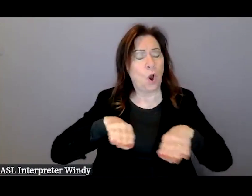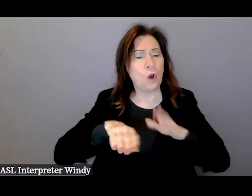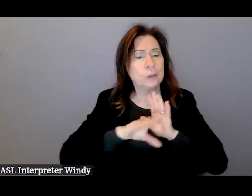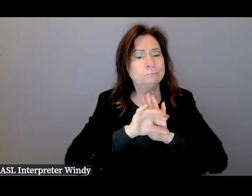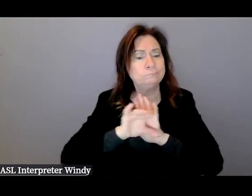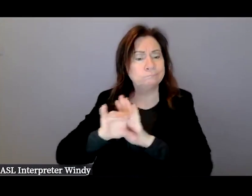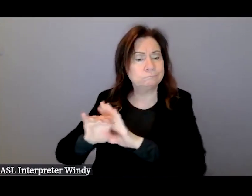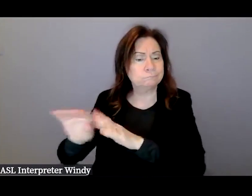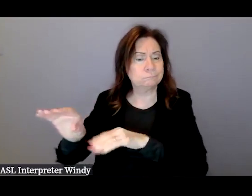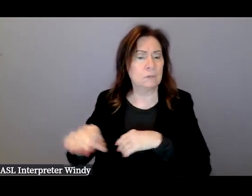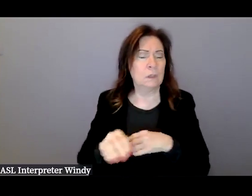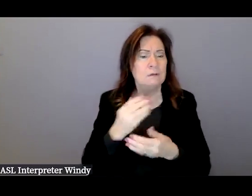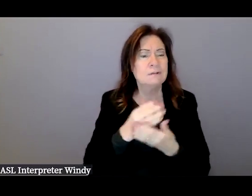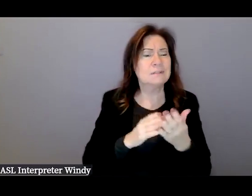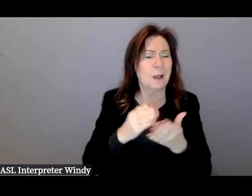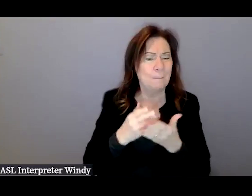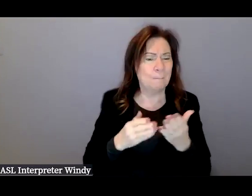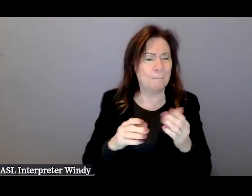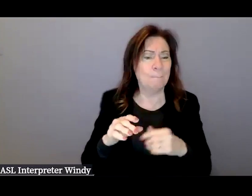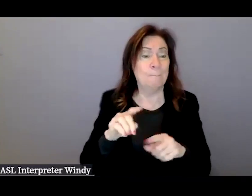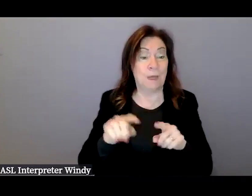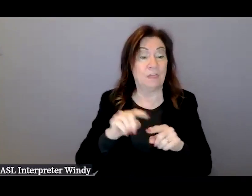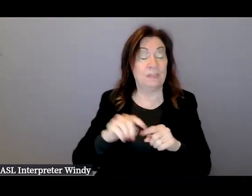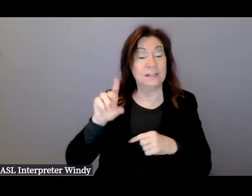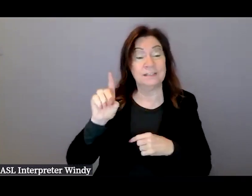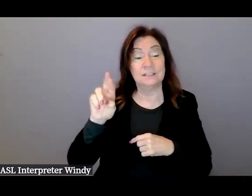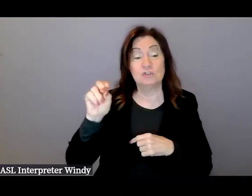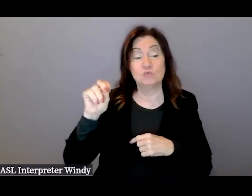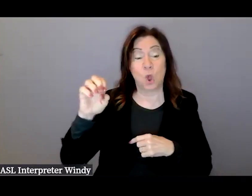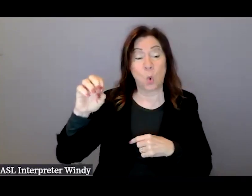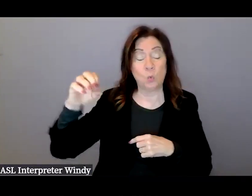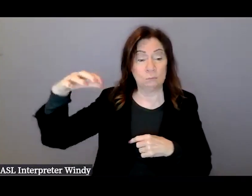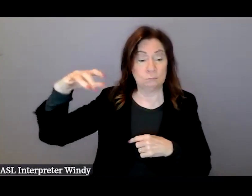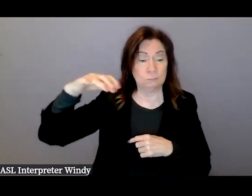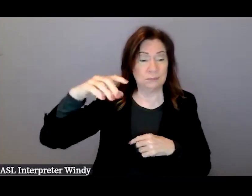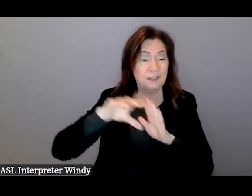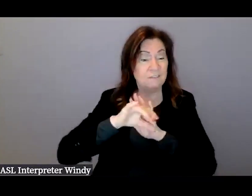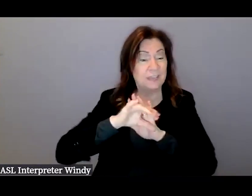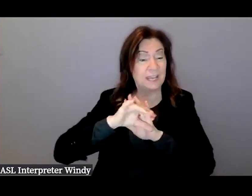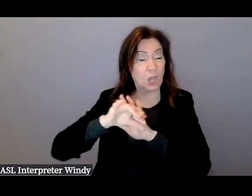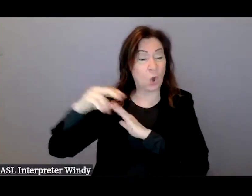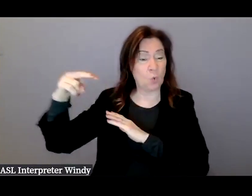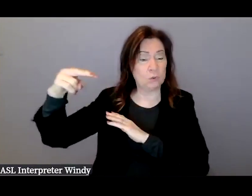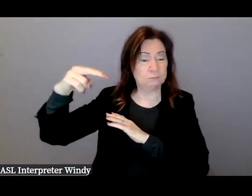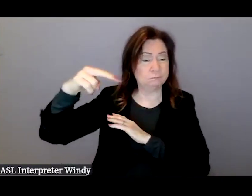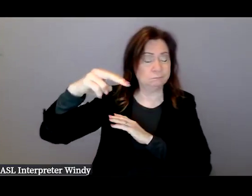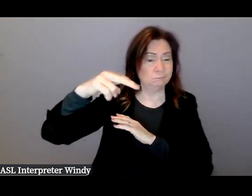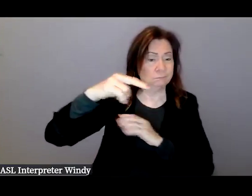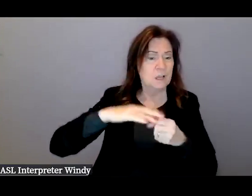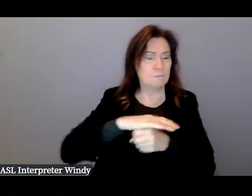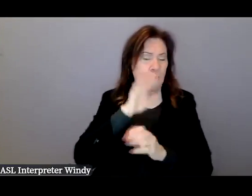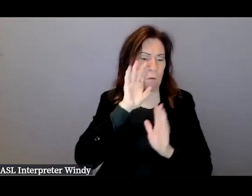parts of the watershed, but this drone video for the first time gives us kind of a full